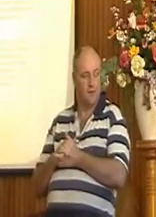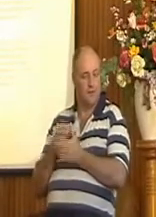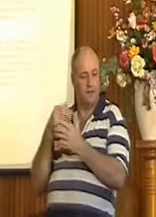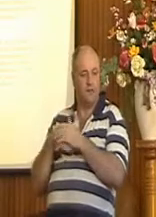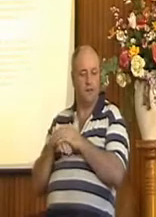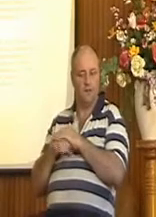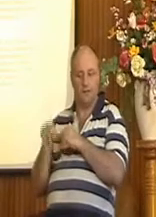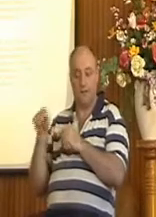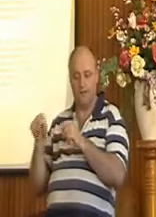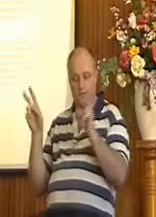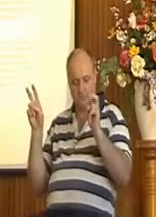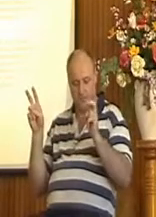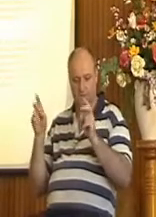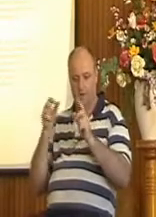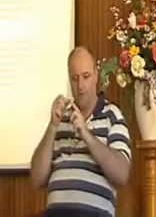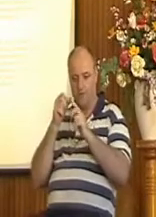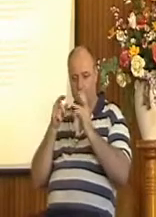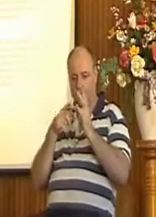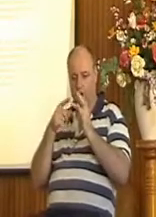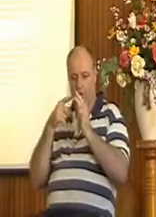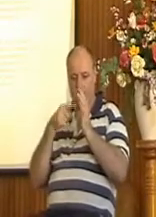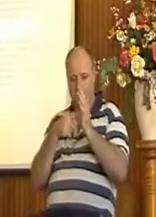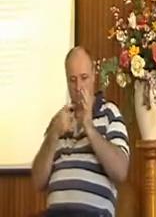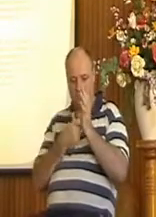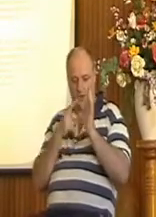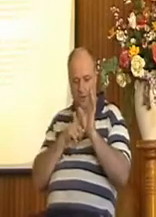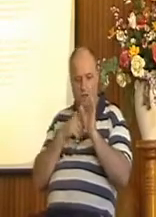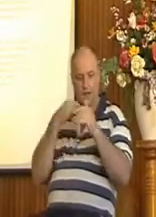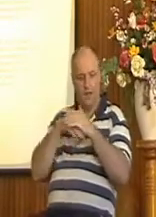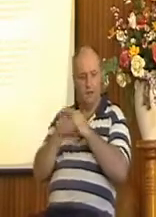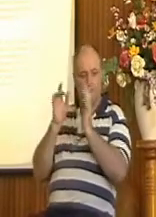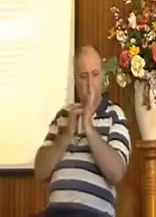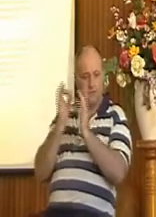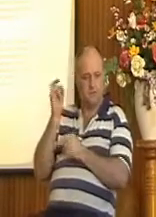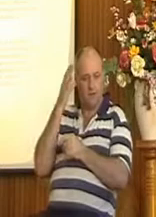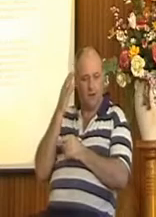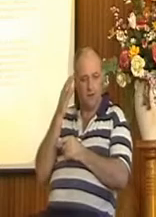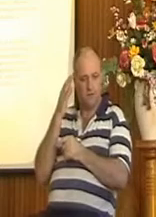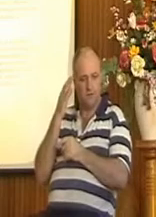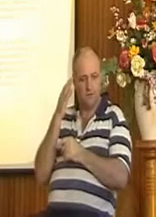reason, because I have you in my heart. Now,